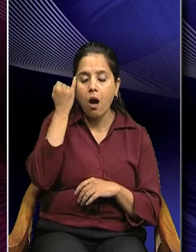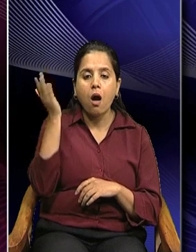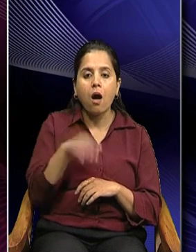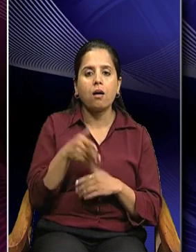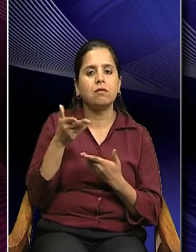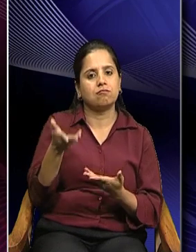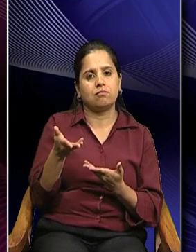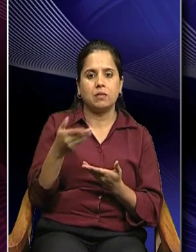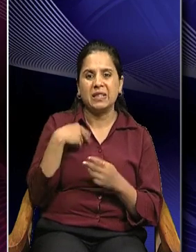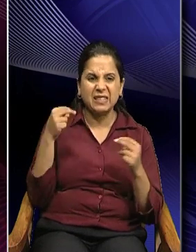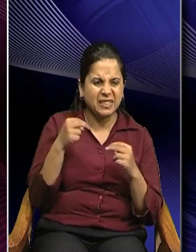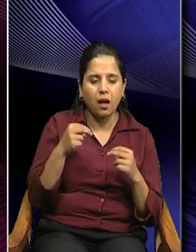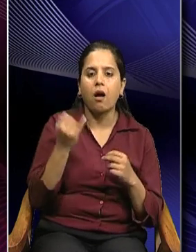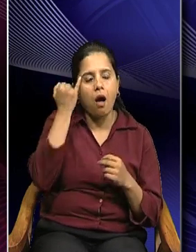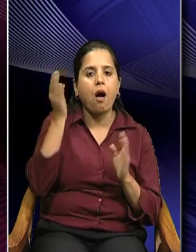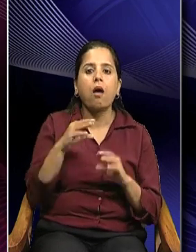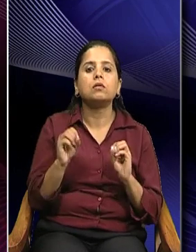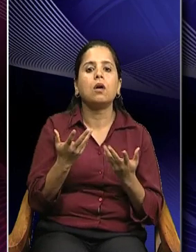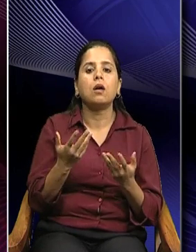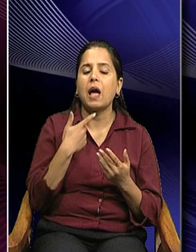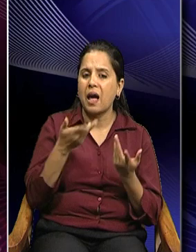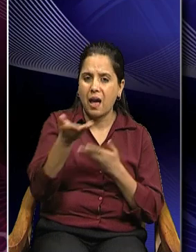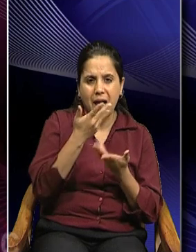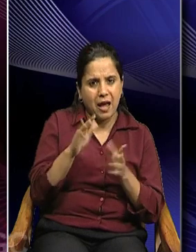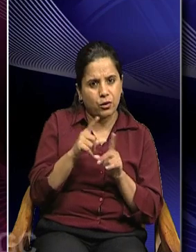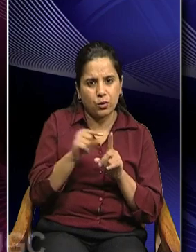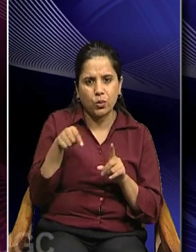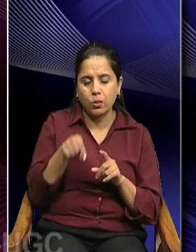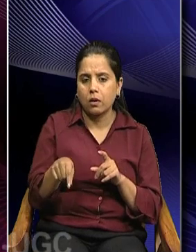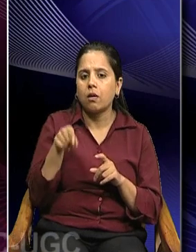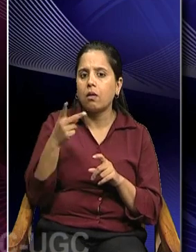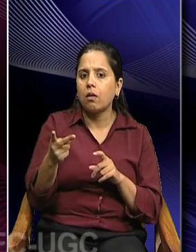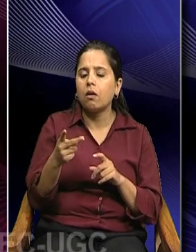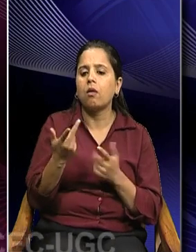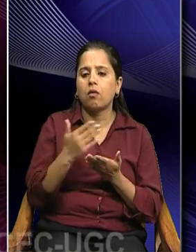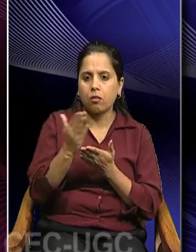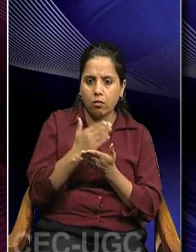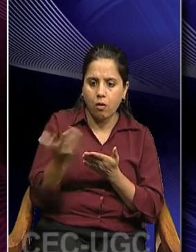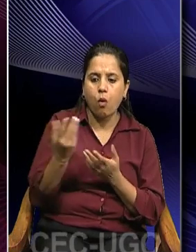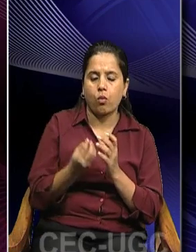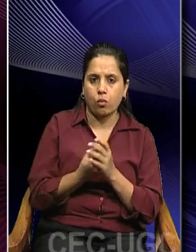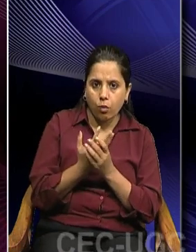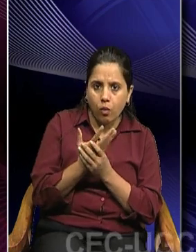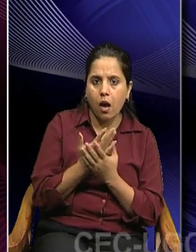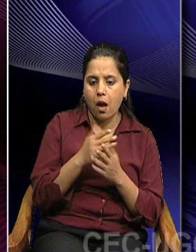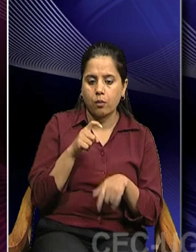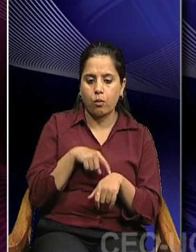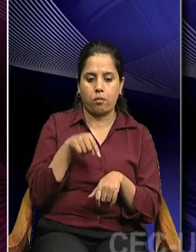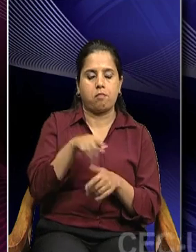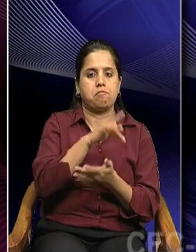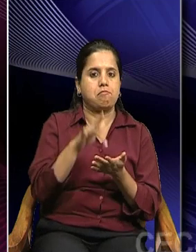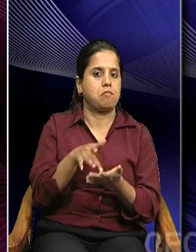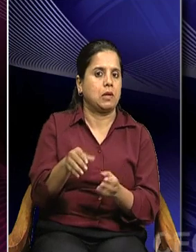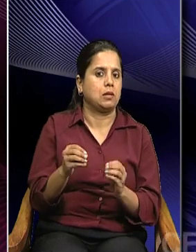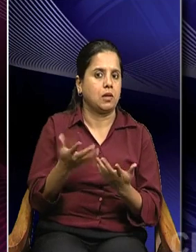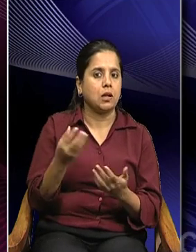So whatever new we are doing, actually it is emanating or originating from a point where there are